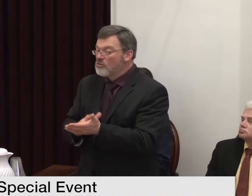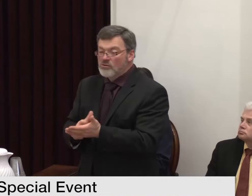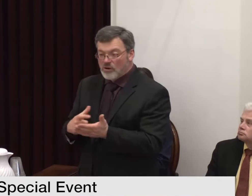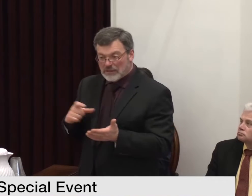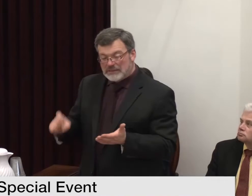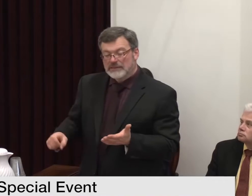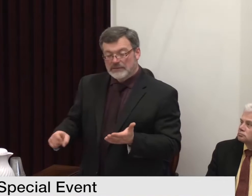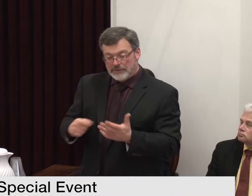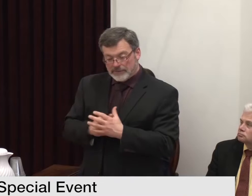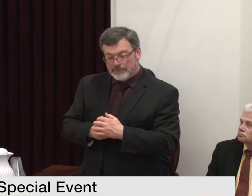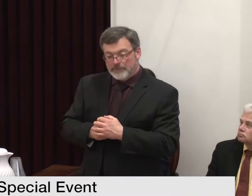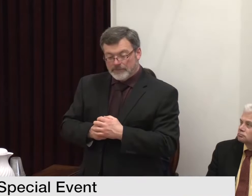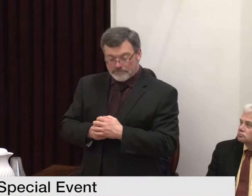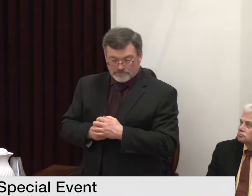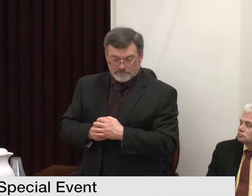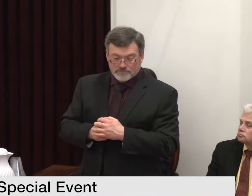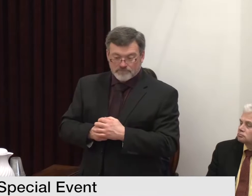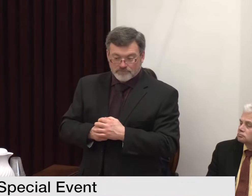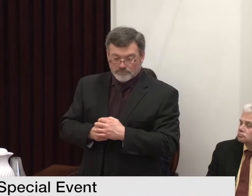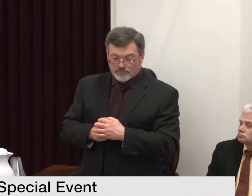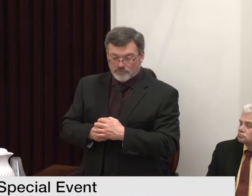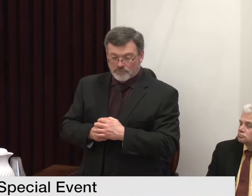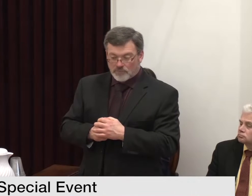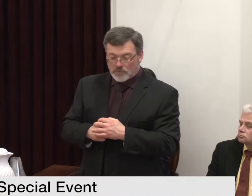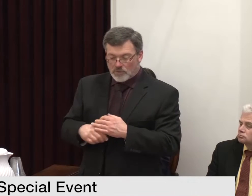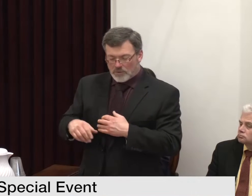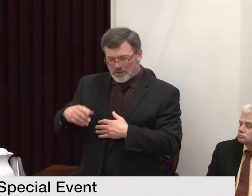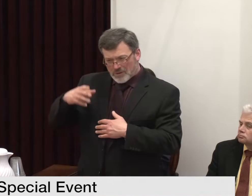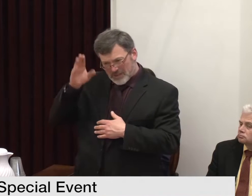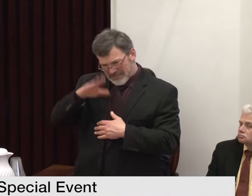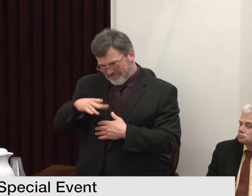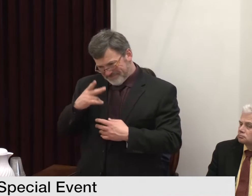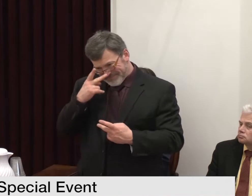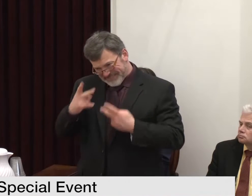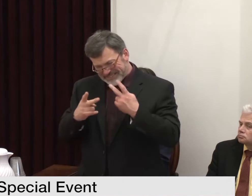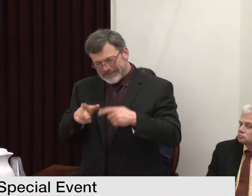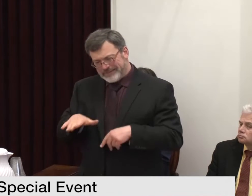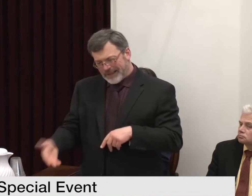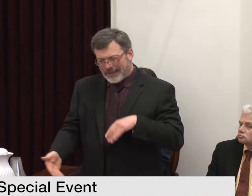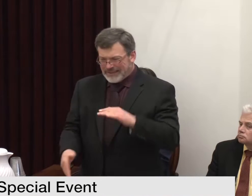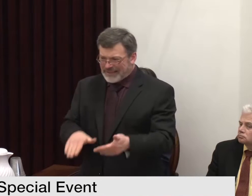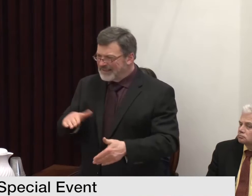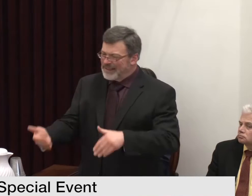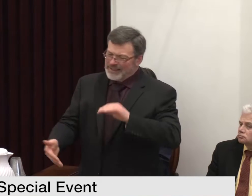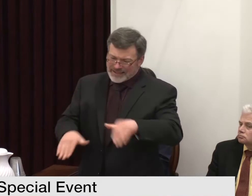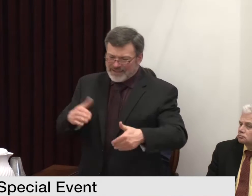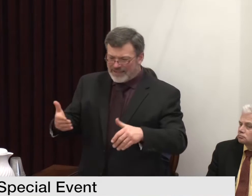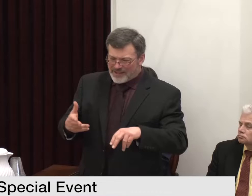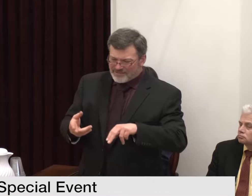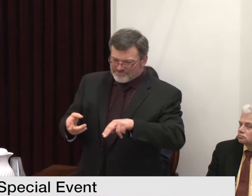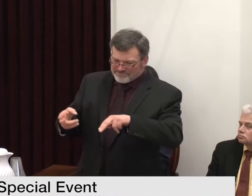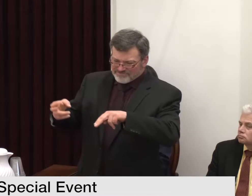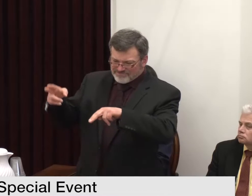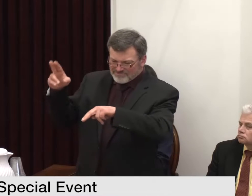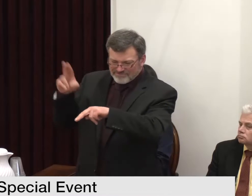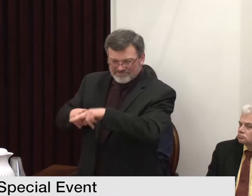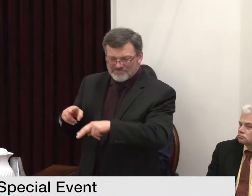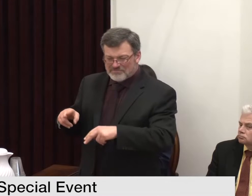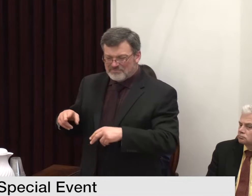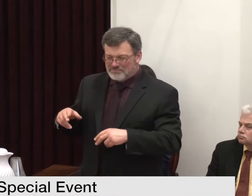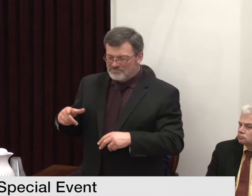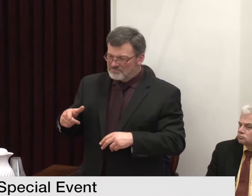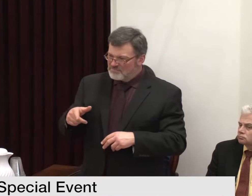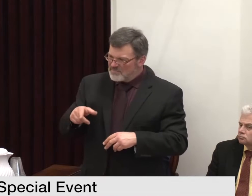drug combinations, which are being injected into our communities by dealers and gangs controlled by international